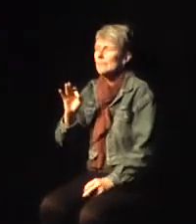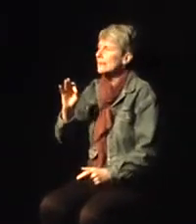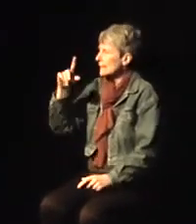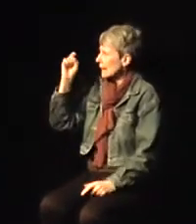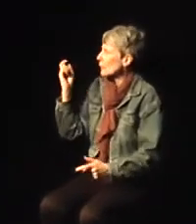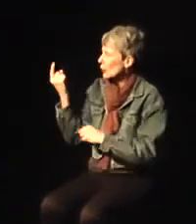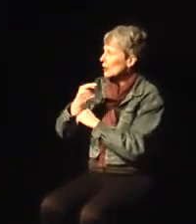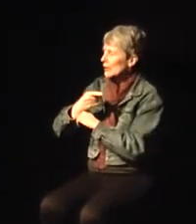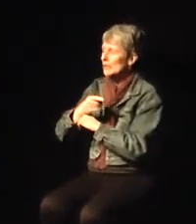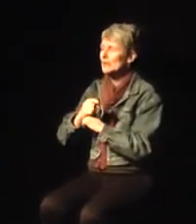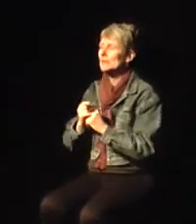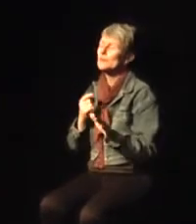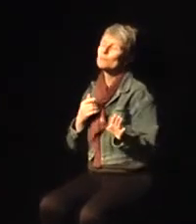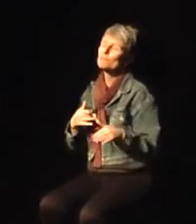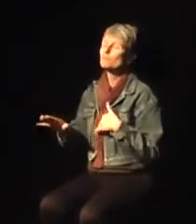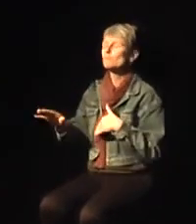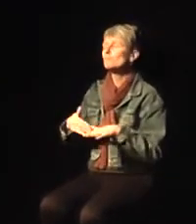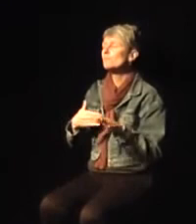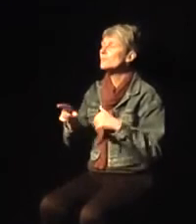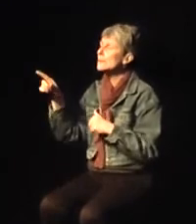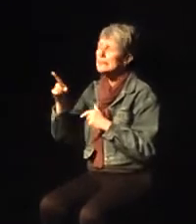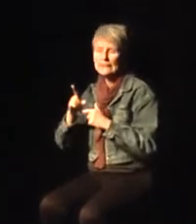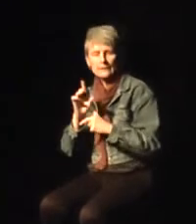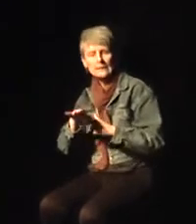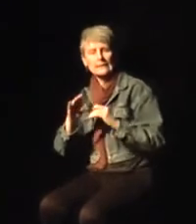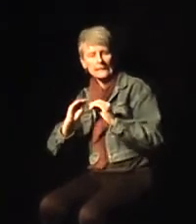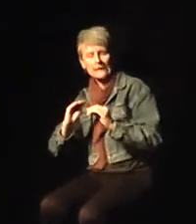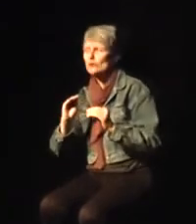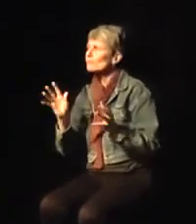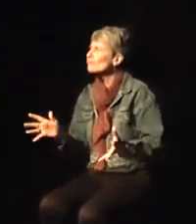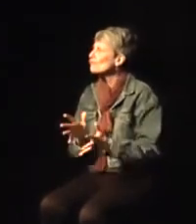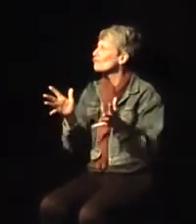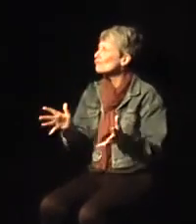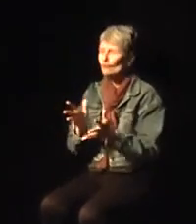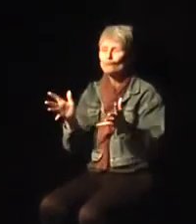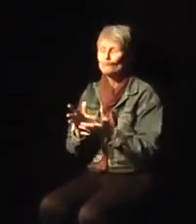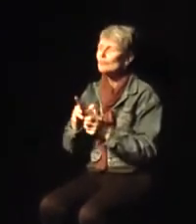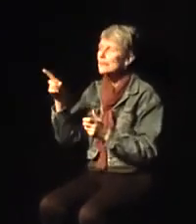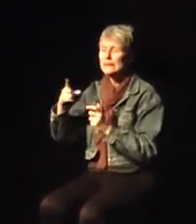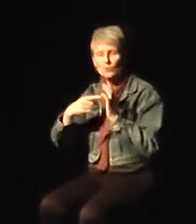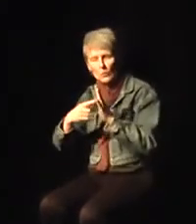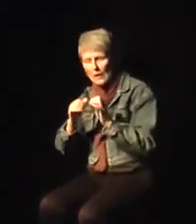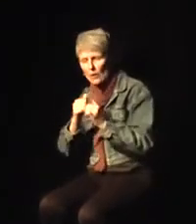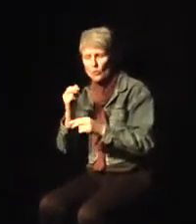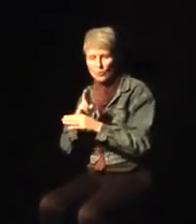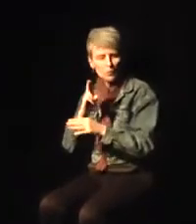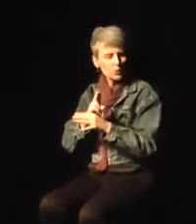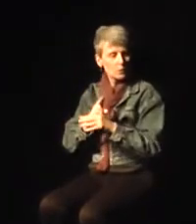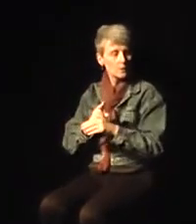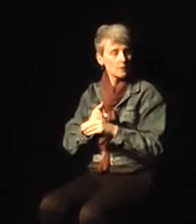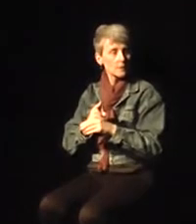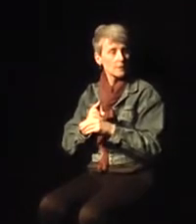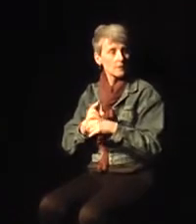clean. He's trying to be friendly and encouraging. He begins to show me how to use the cane. The first thing he shows